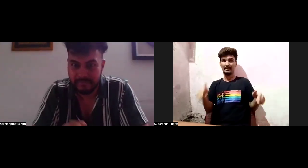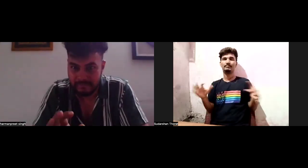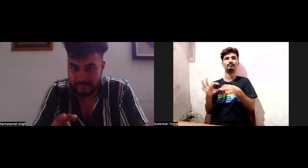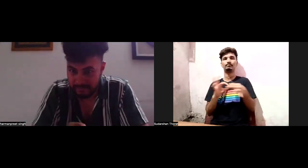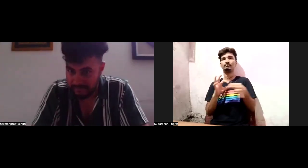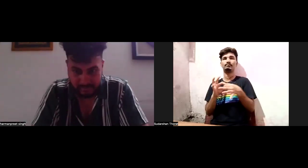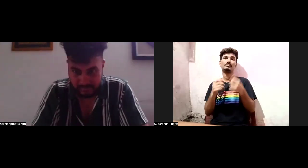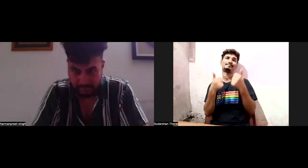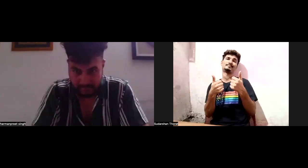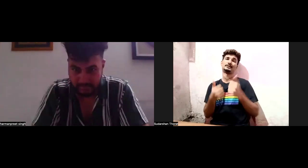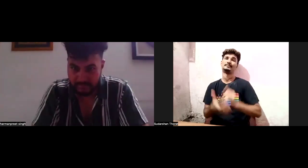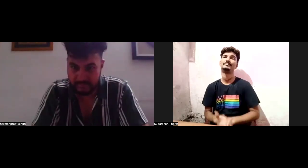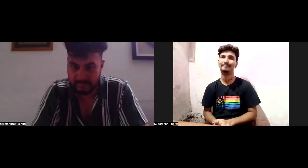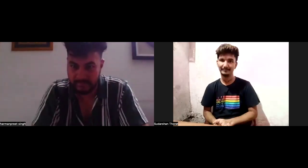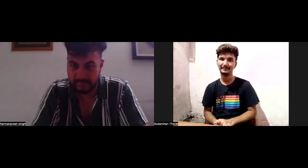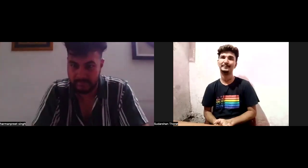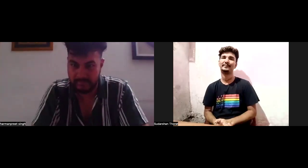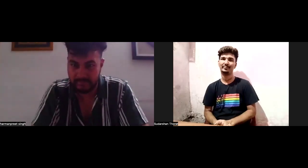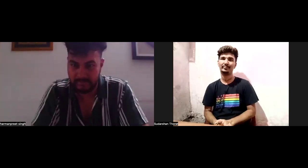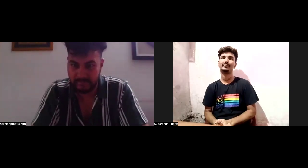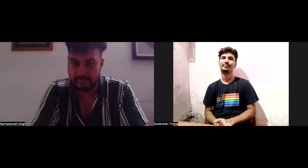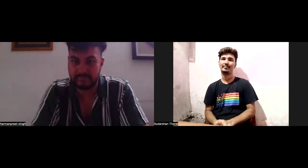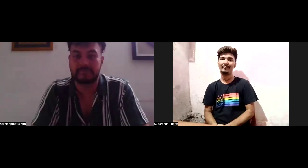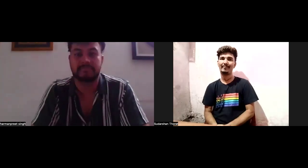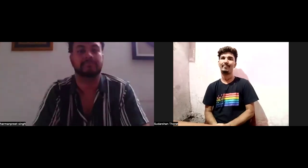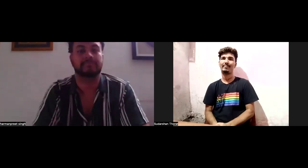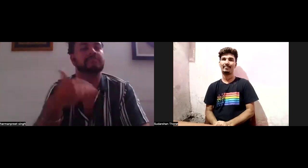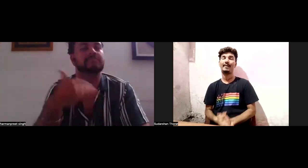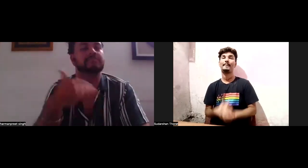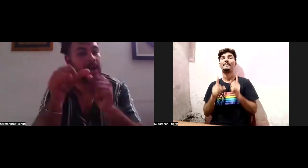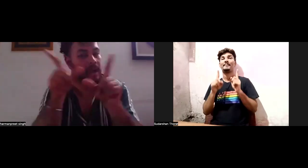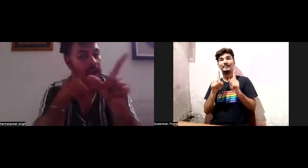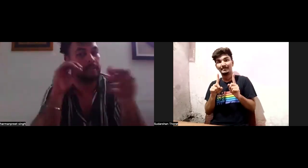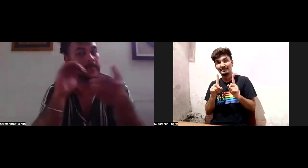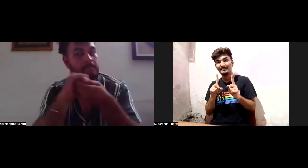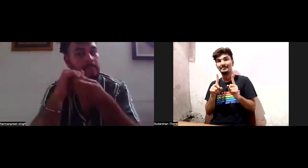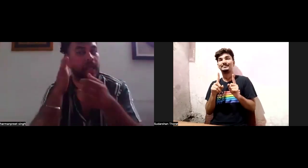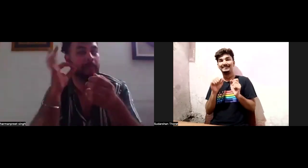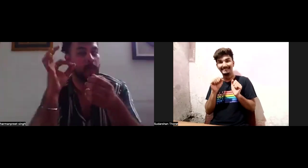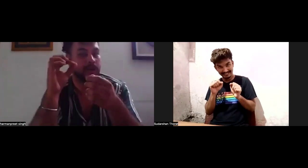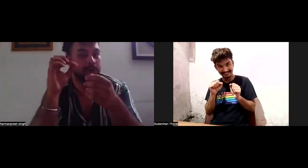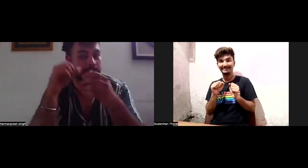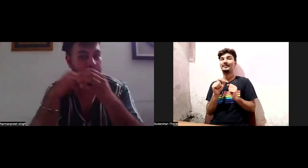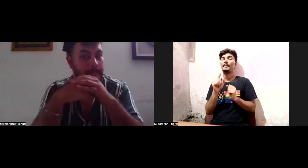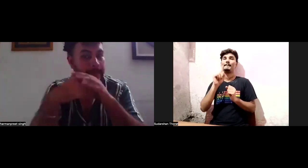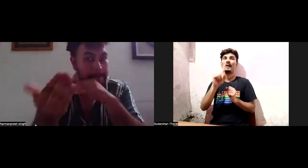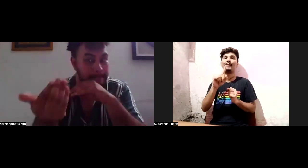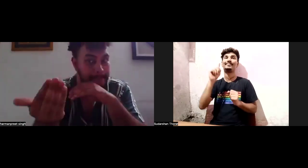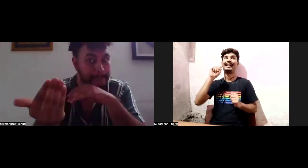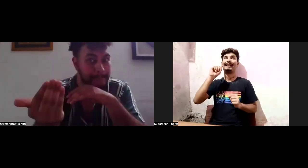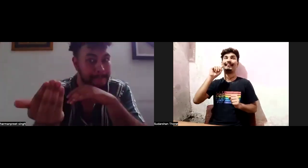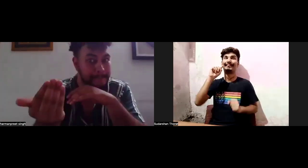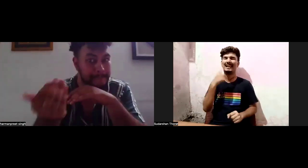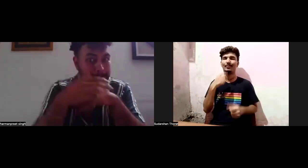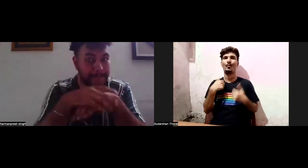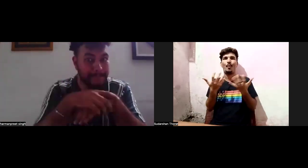Because the allies, that is the heterosexual or the non, the people who are identify as cisgender, is a huge, huge community.